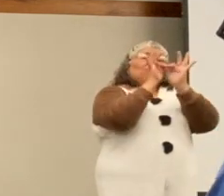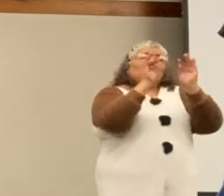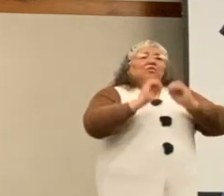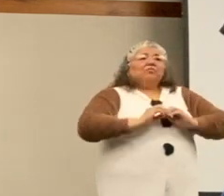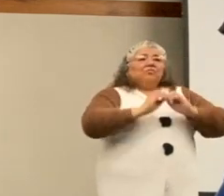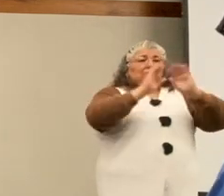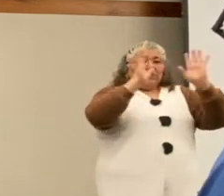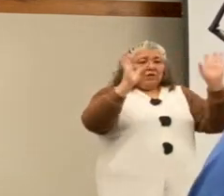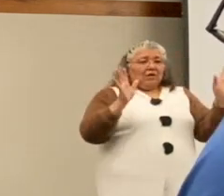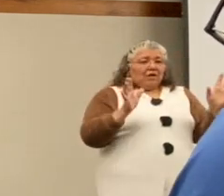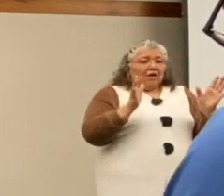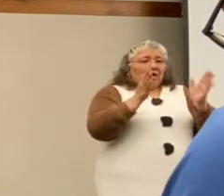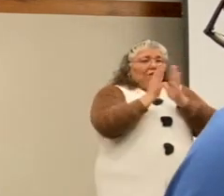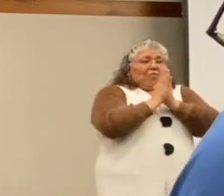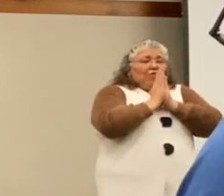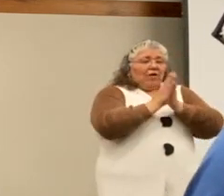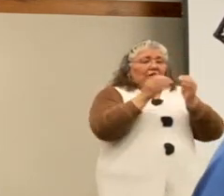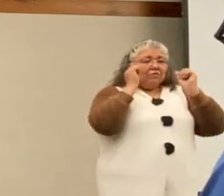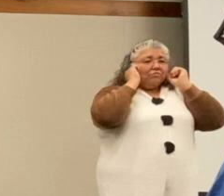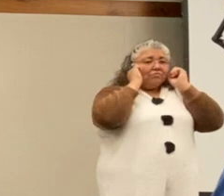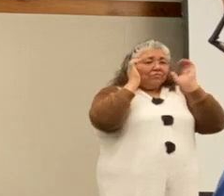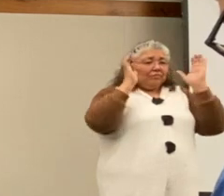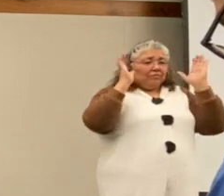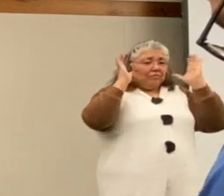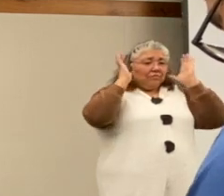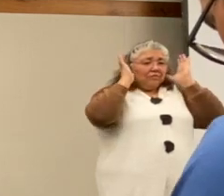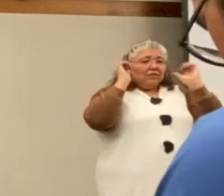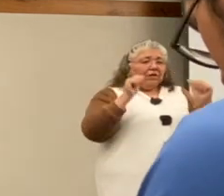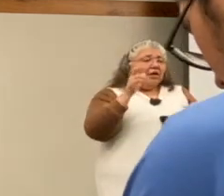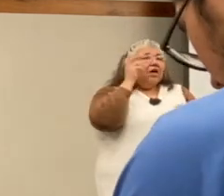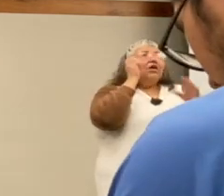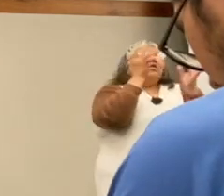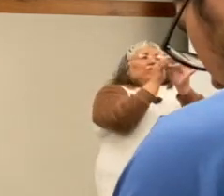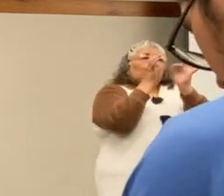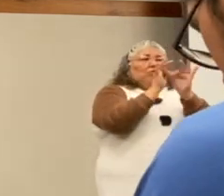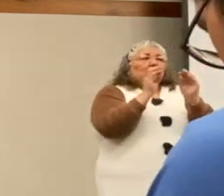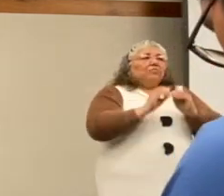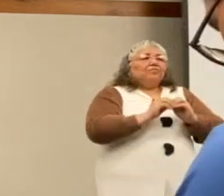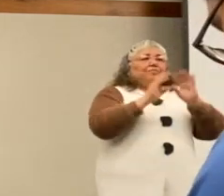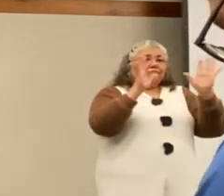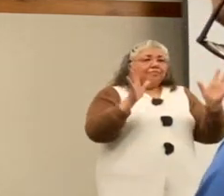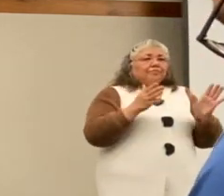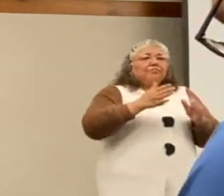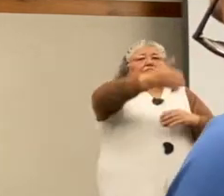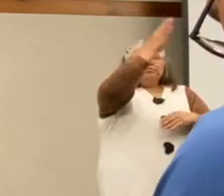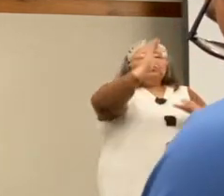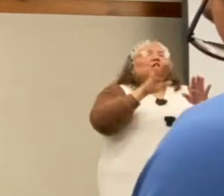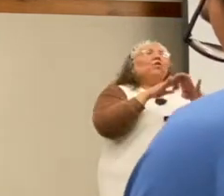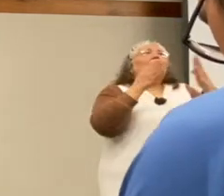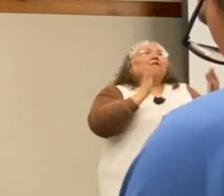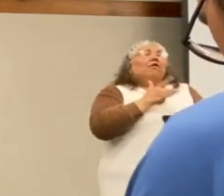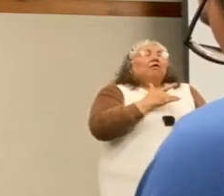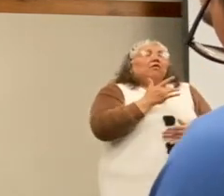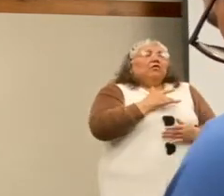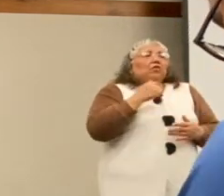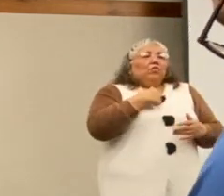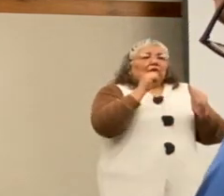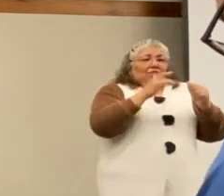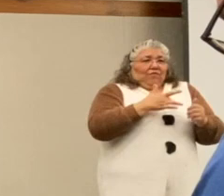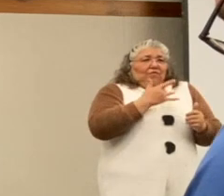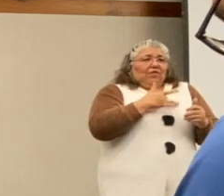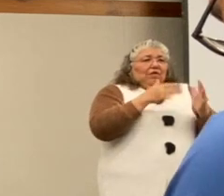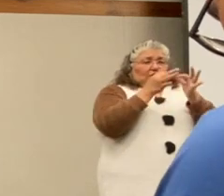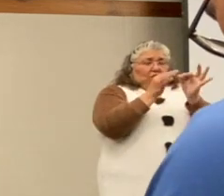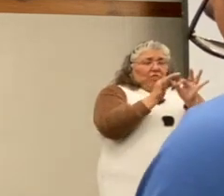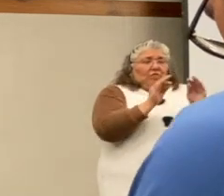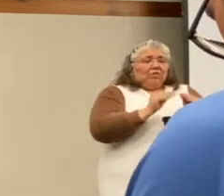clearly. Father, I pray that you open up our ears so we can hear your word more clearly. Father, open our hearts so that we can feel your word